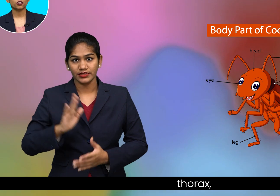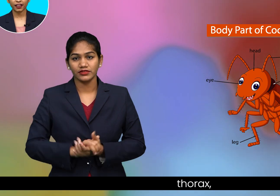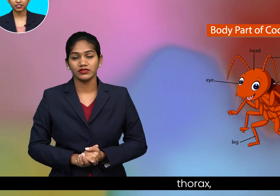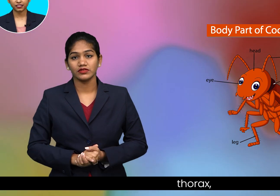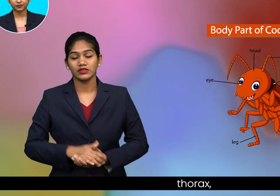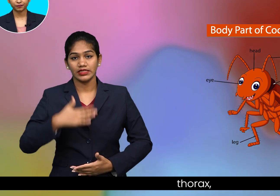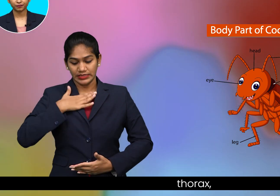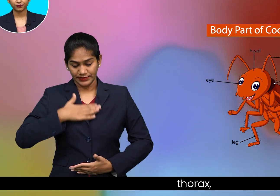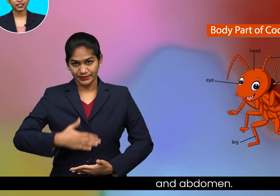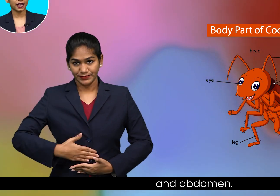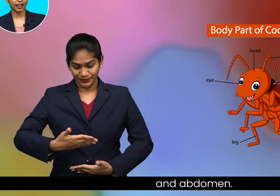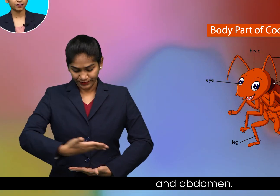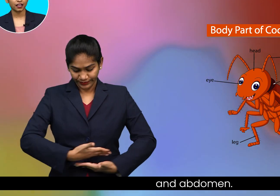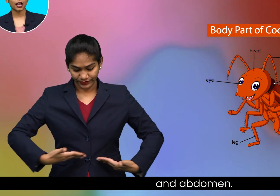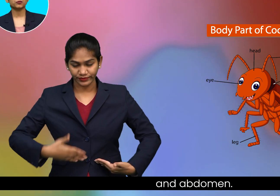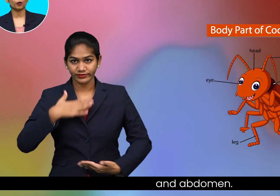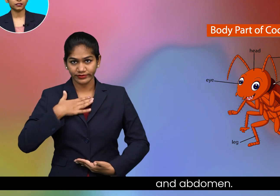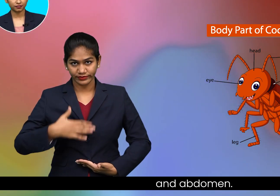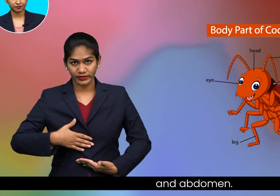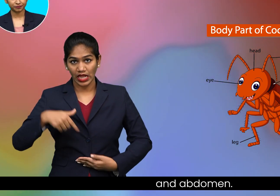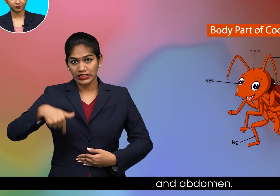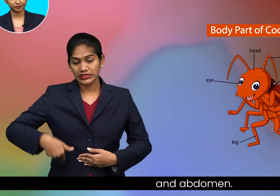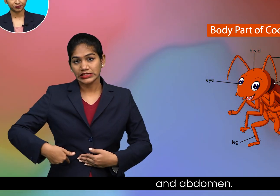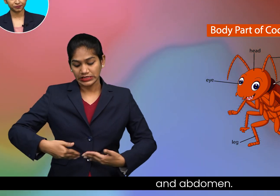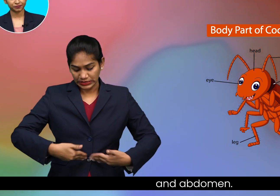thorax and abdomen.